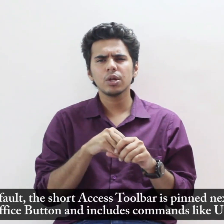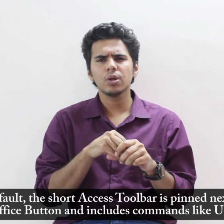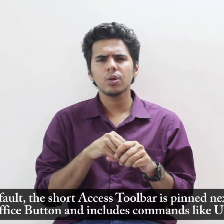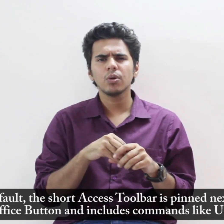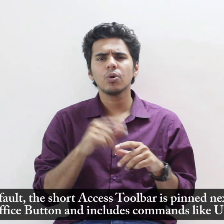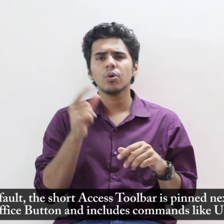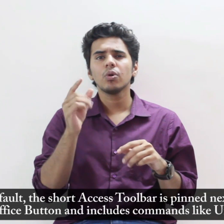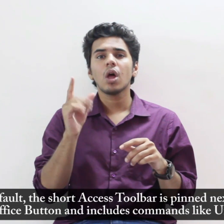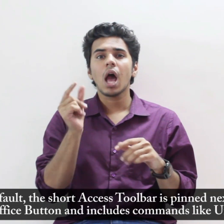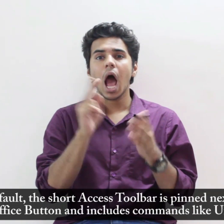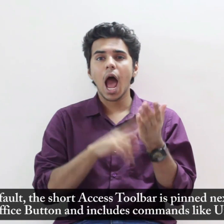Undo and Redo.